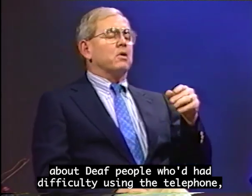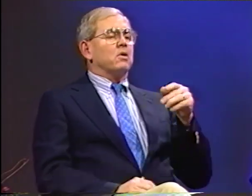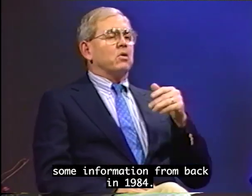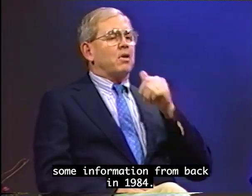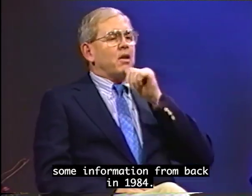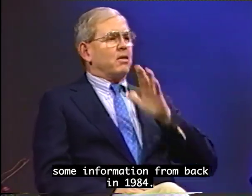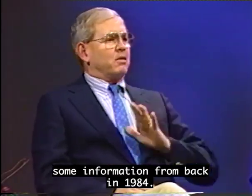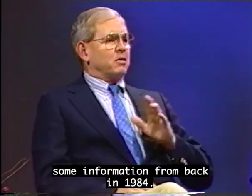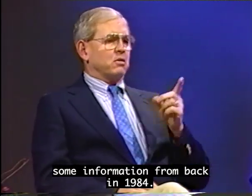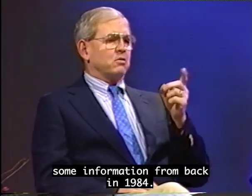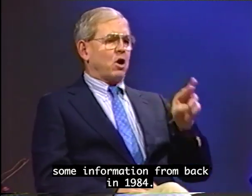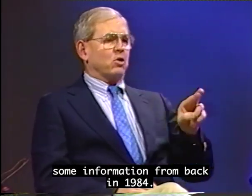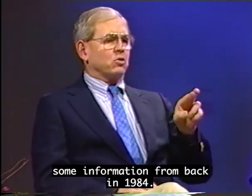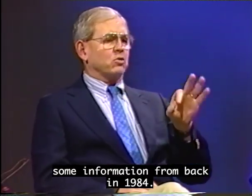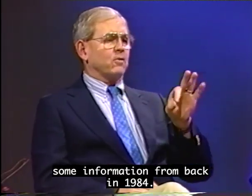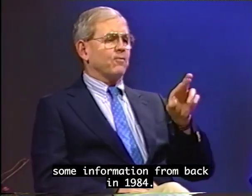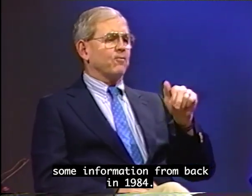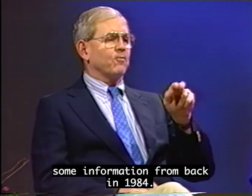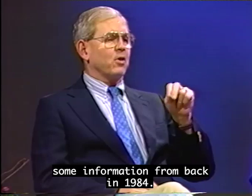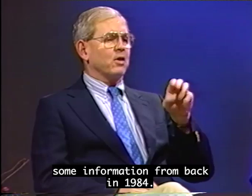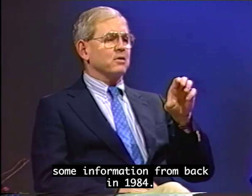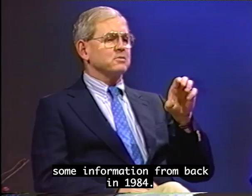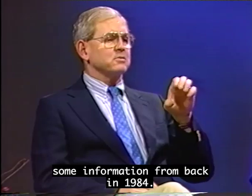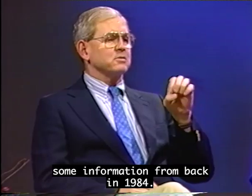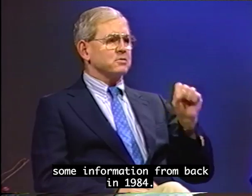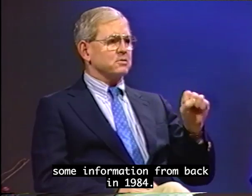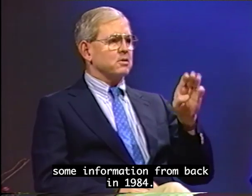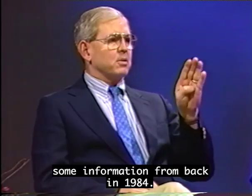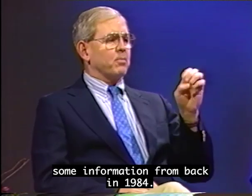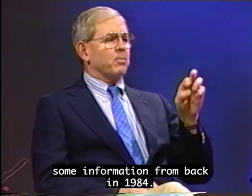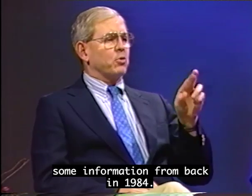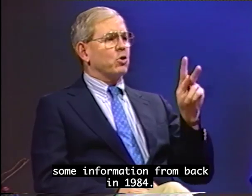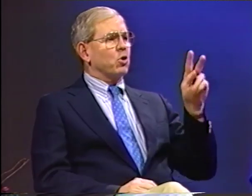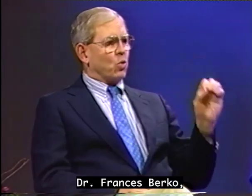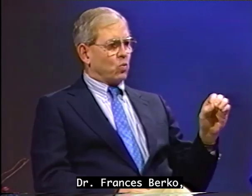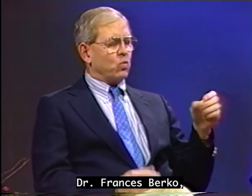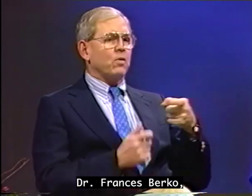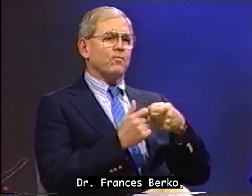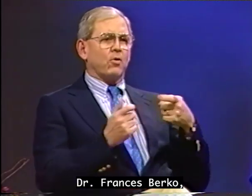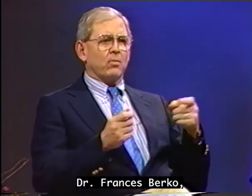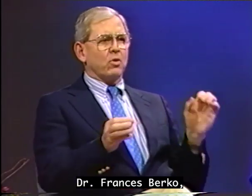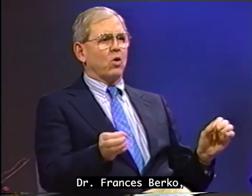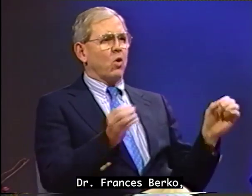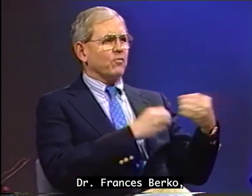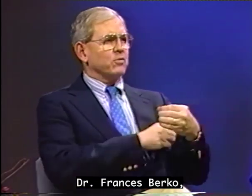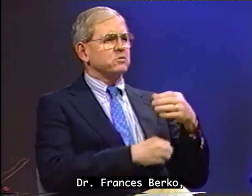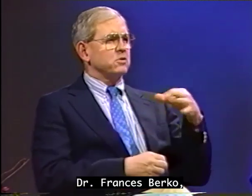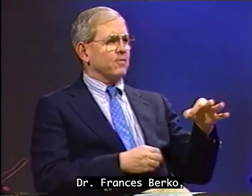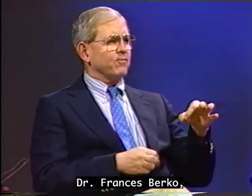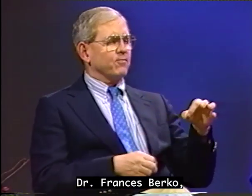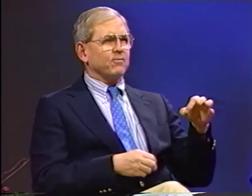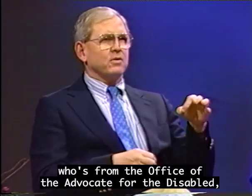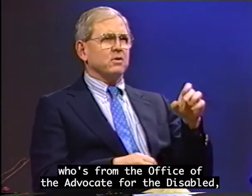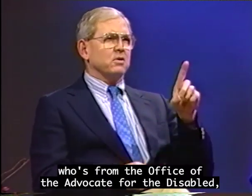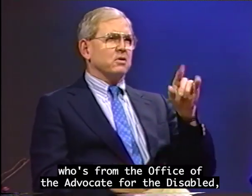telephone. Some information from back in 1984. Dr. Francis Burko, who's from